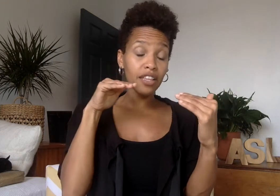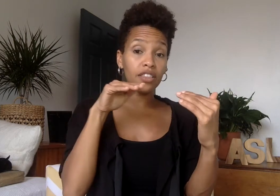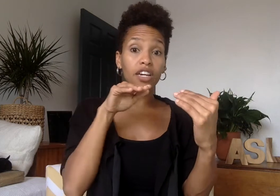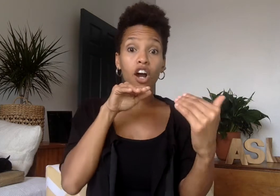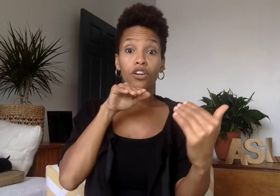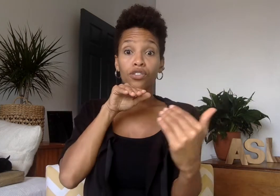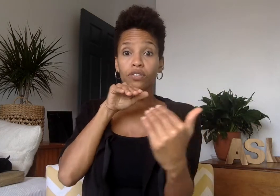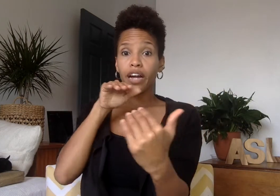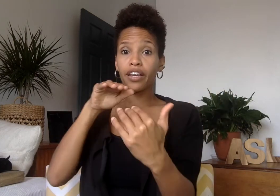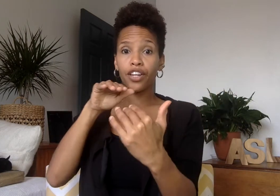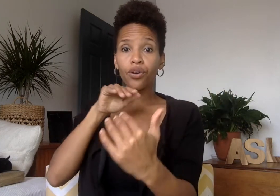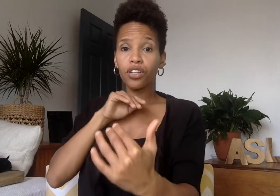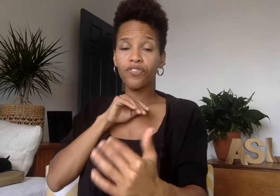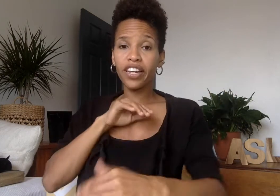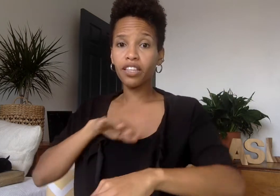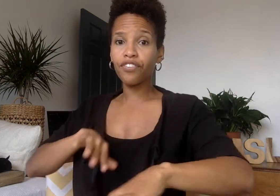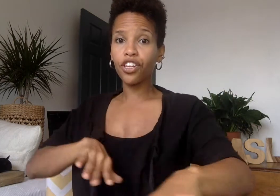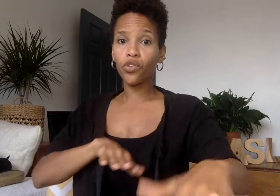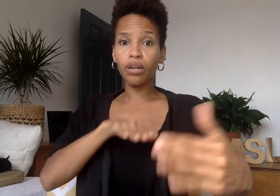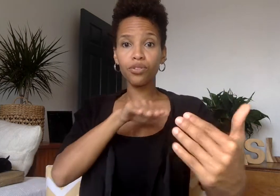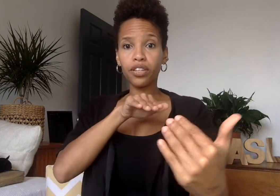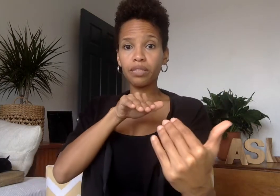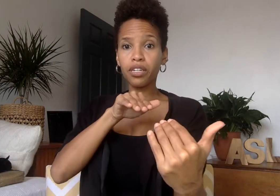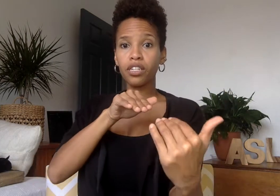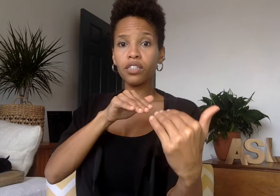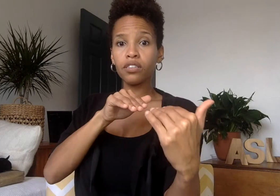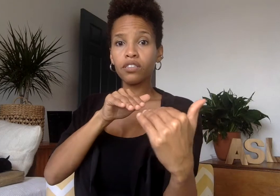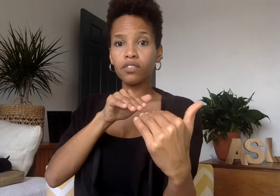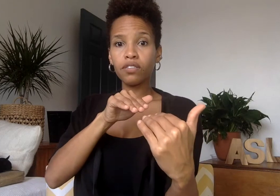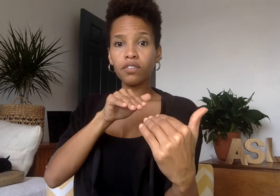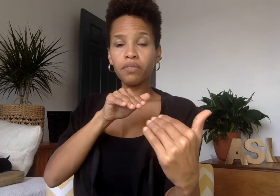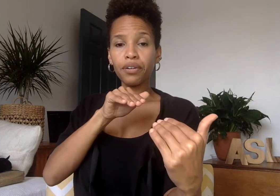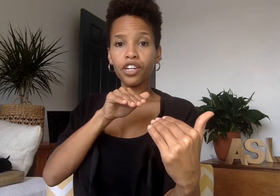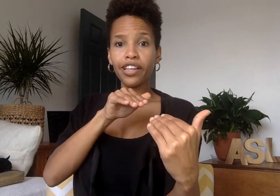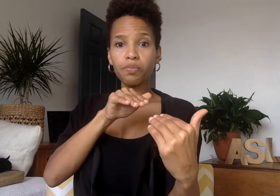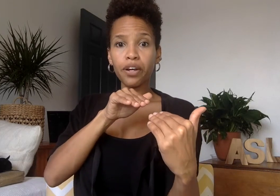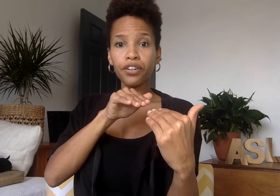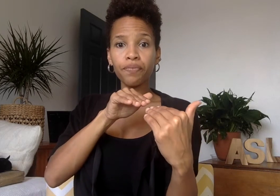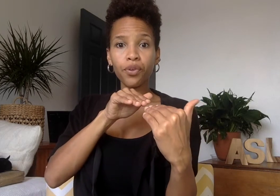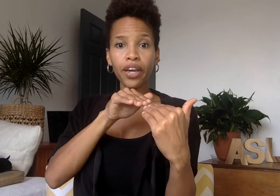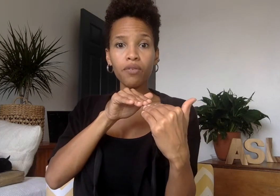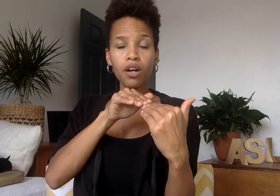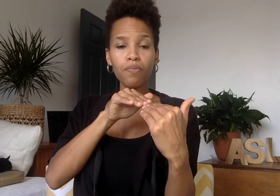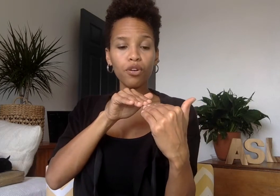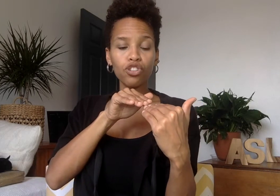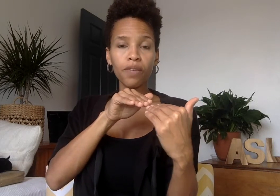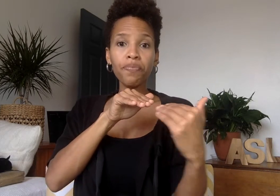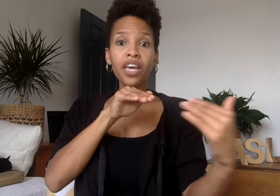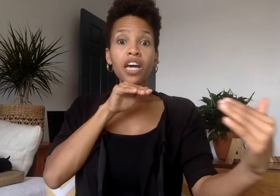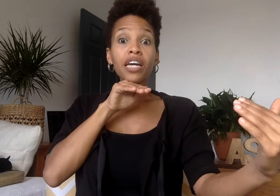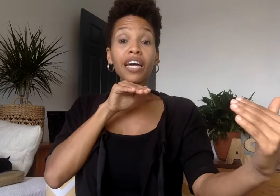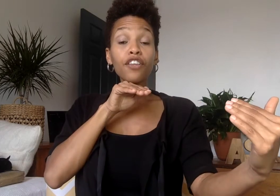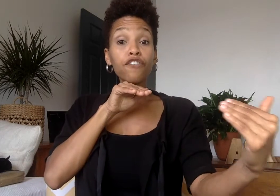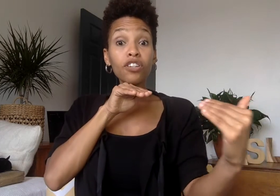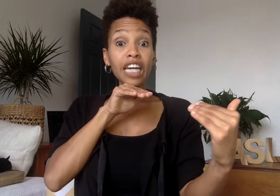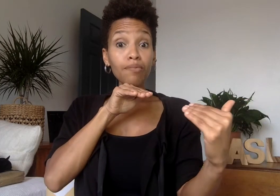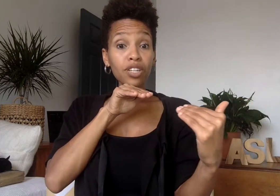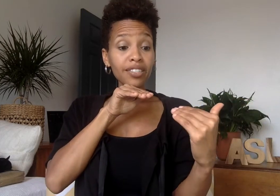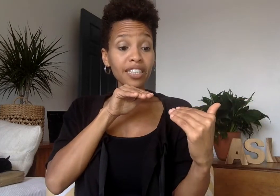the cars, I know it looks funny on the video way I'm doing this. There we go, that's better. Okay, approaching. The first time she does it, the